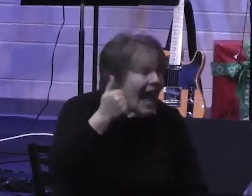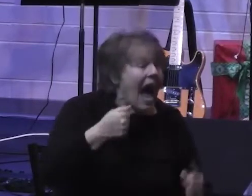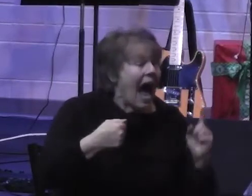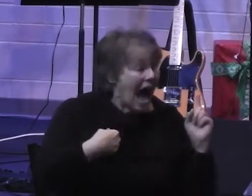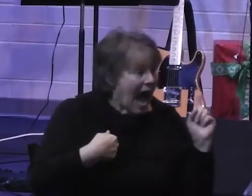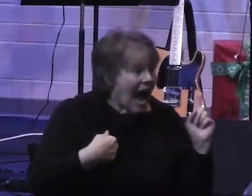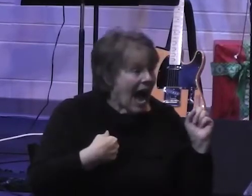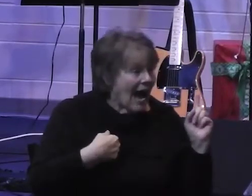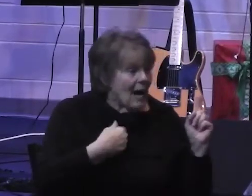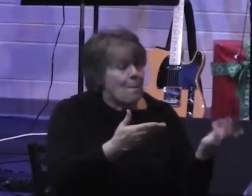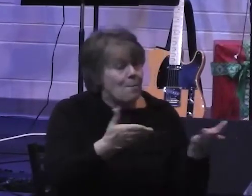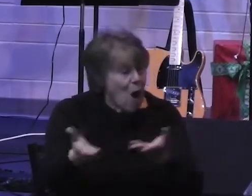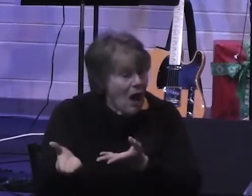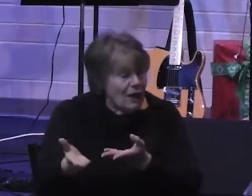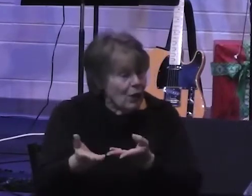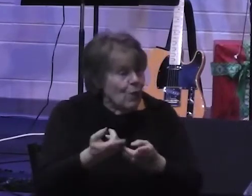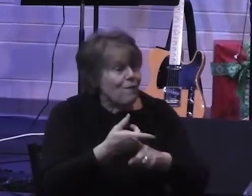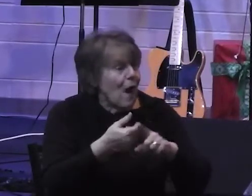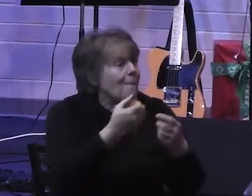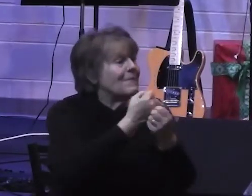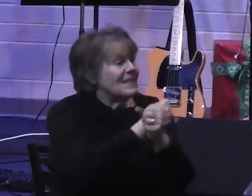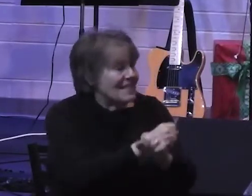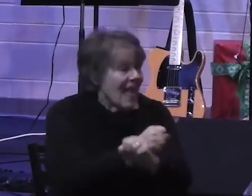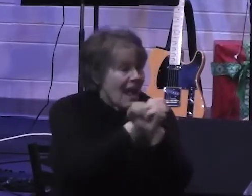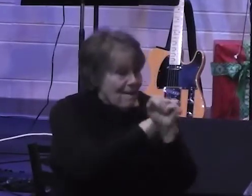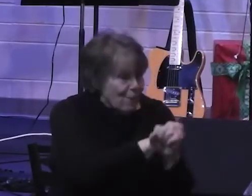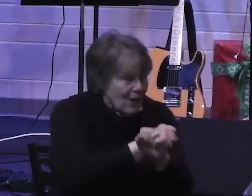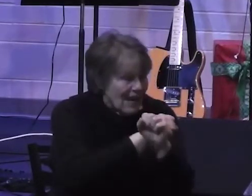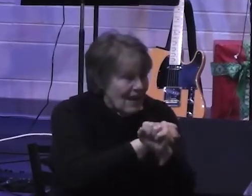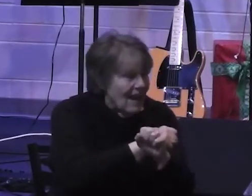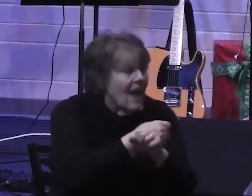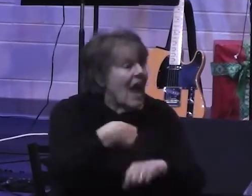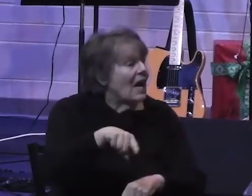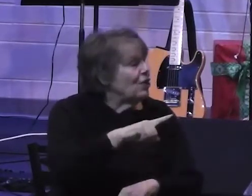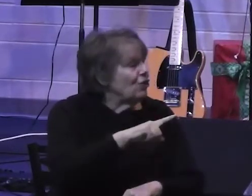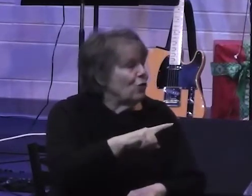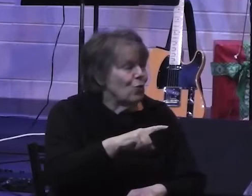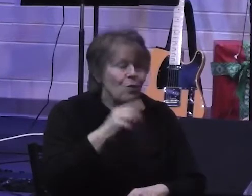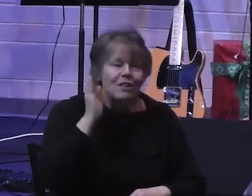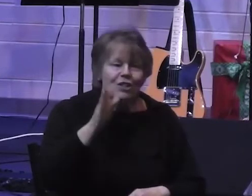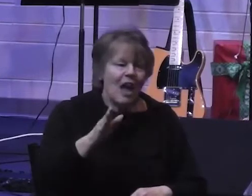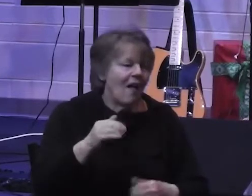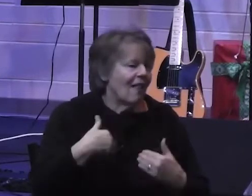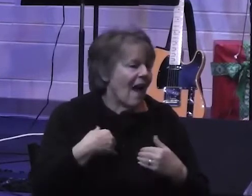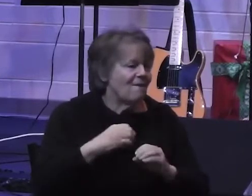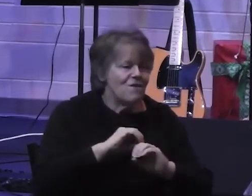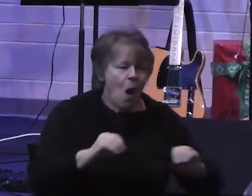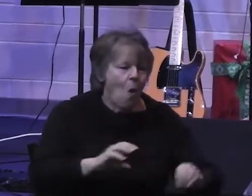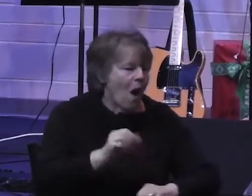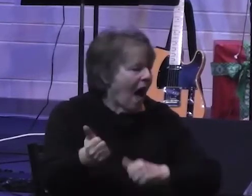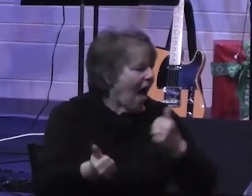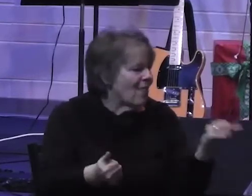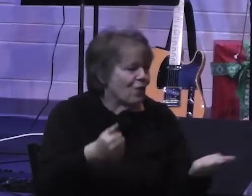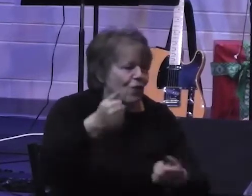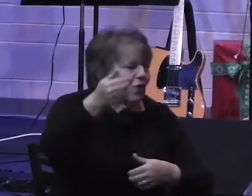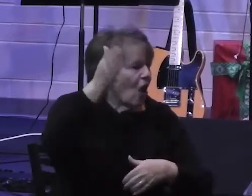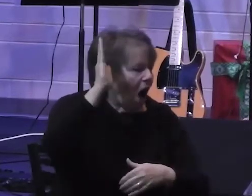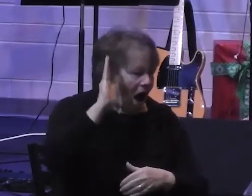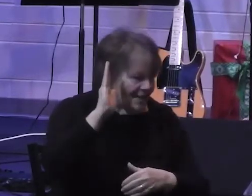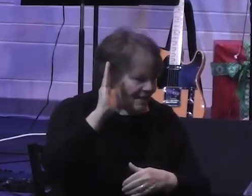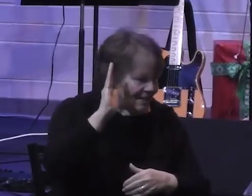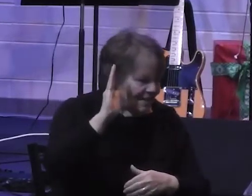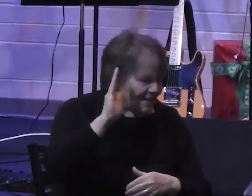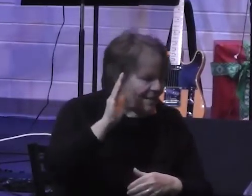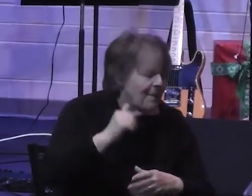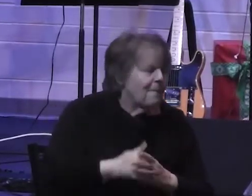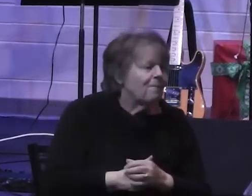the land of slavery. You shall have no other gods before me. So many ancient rabbis